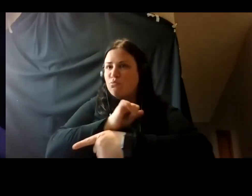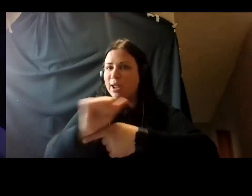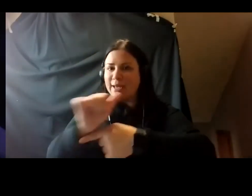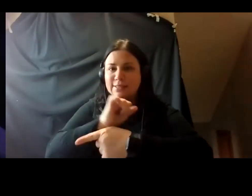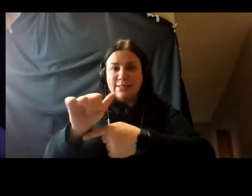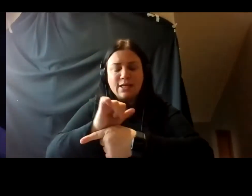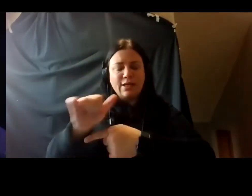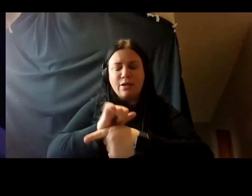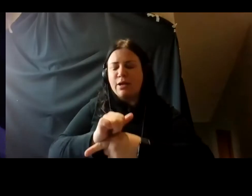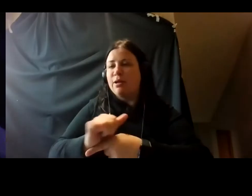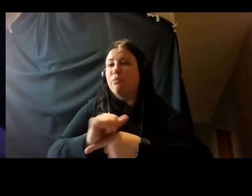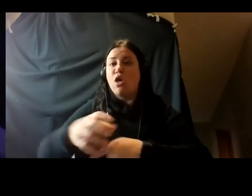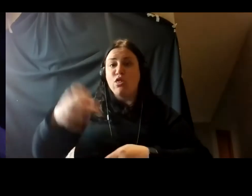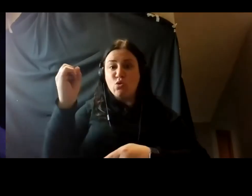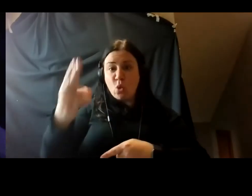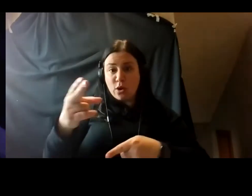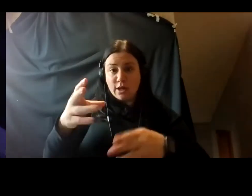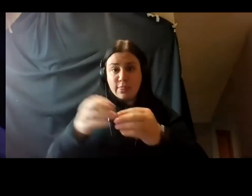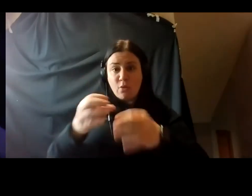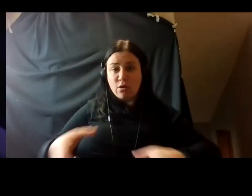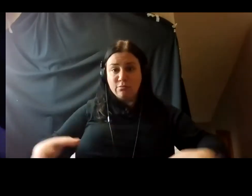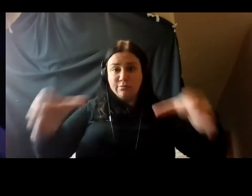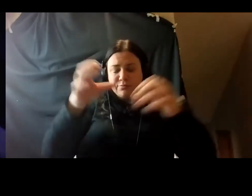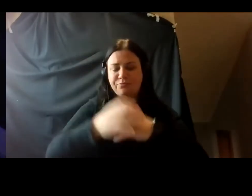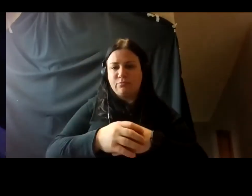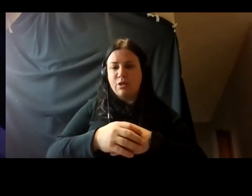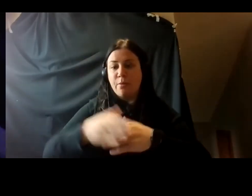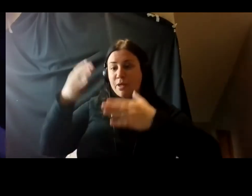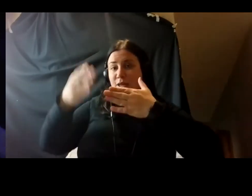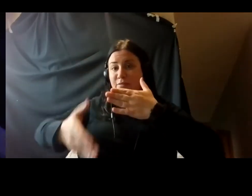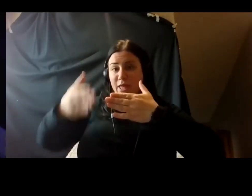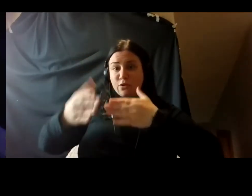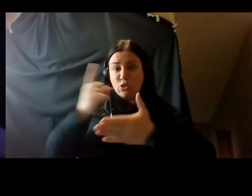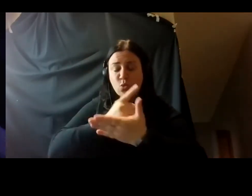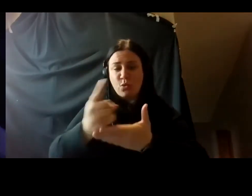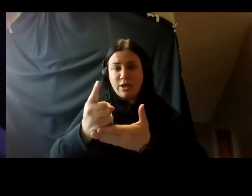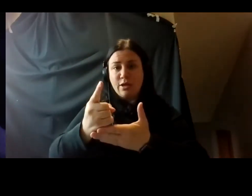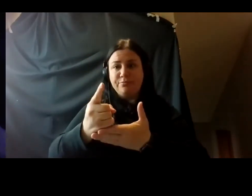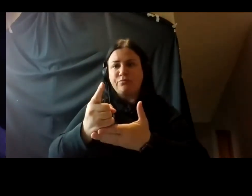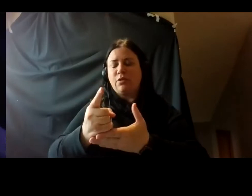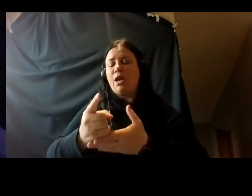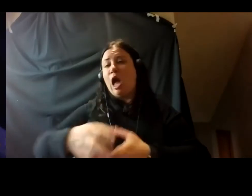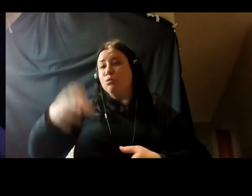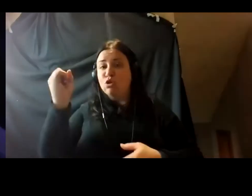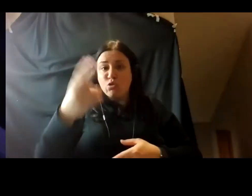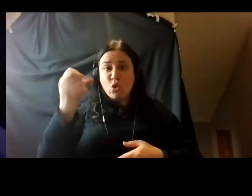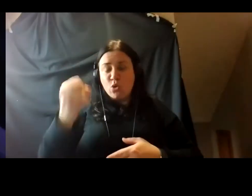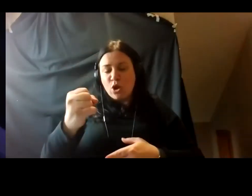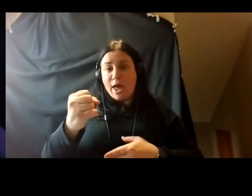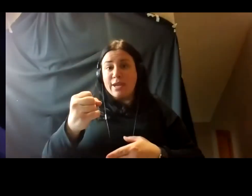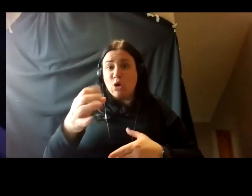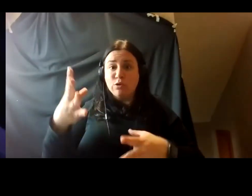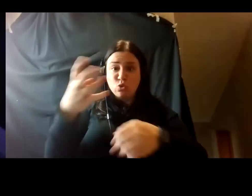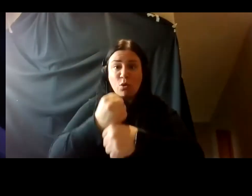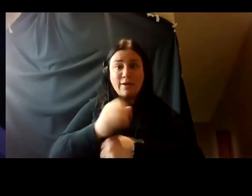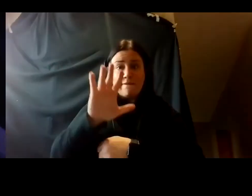into a basket. So much so that by the end of the week, I was hitting it about 50% of the time. 5 out of 10 times I was hitting this shot. So